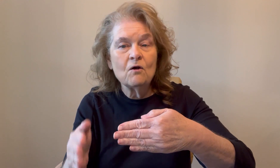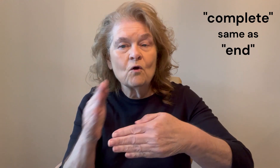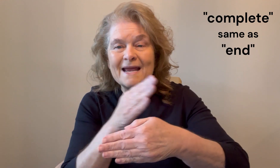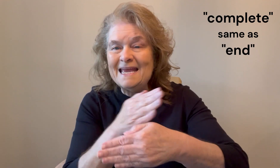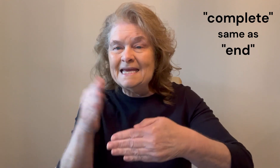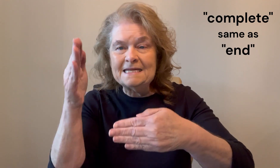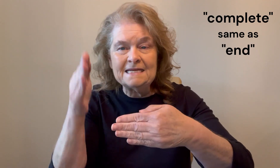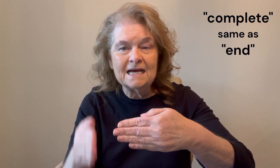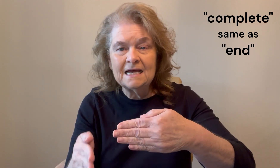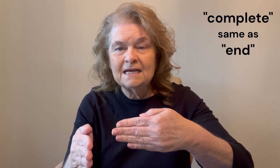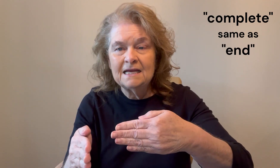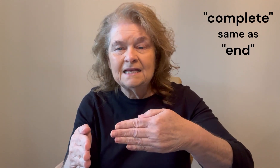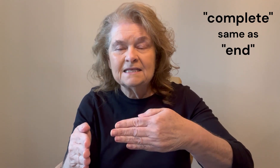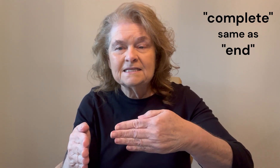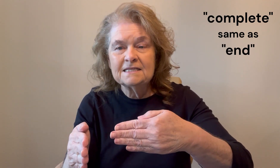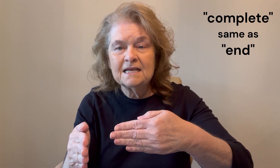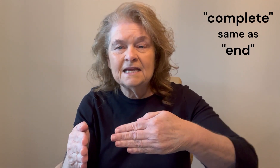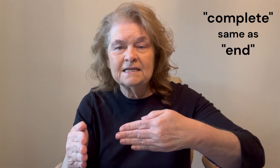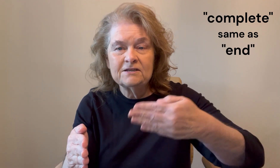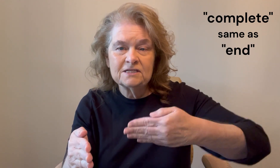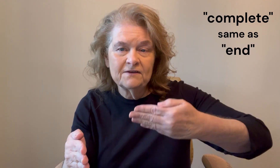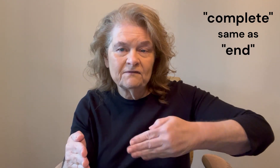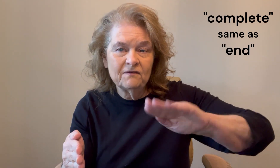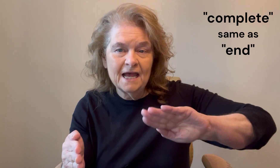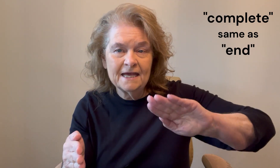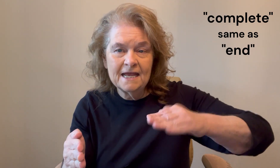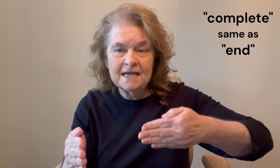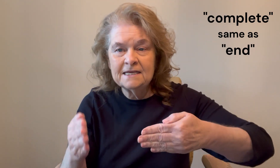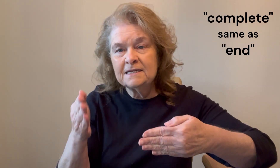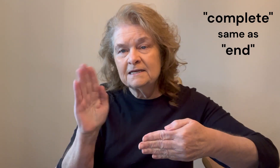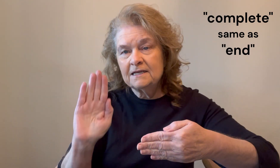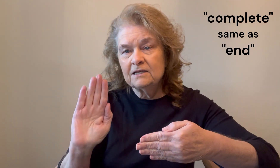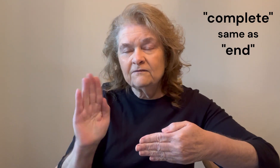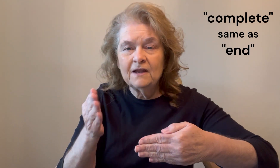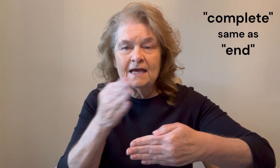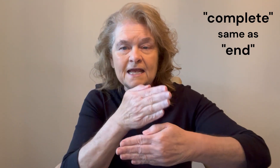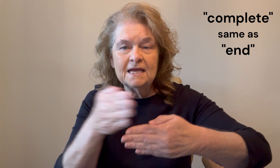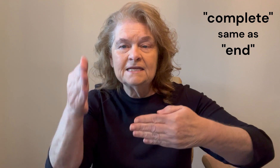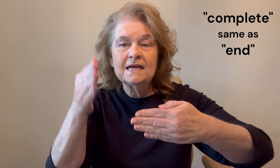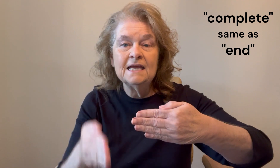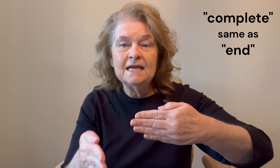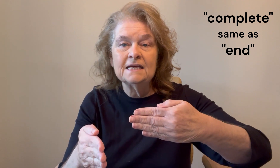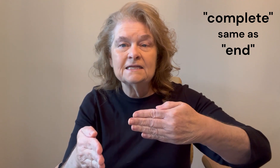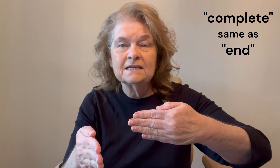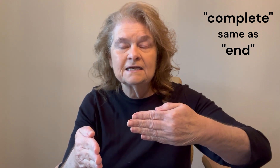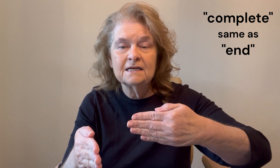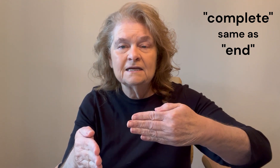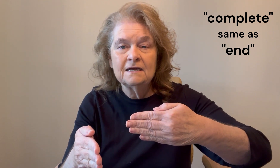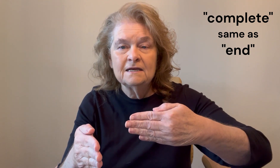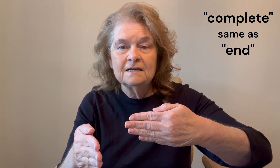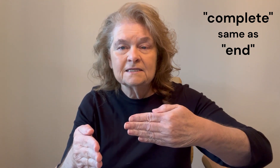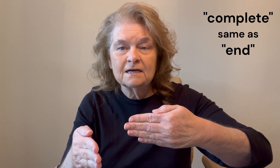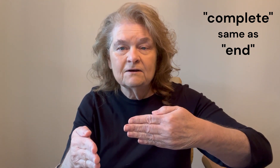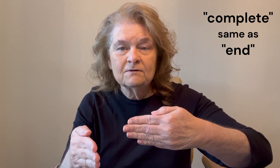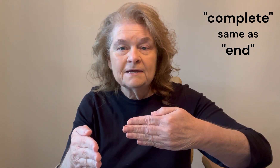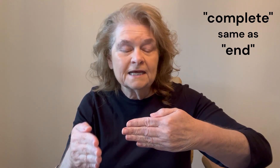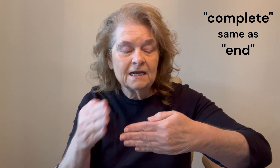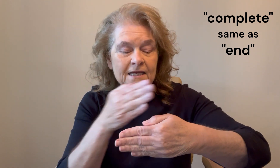or end. This is end. I just have a flat hand, another flat hand, end. So kind of like this